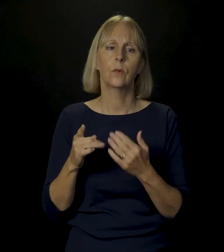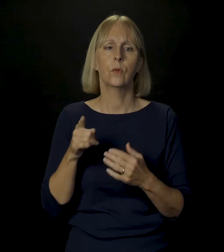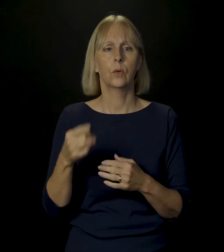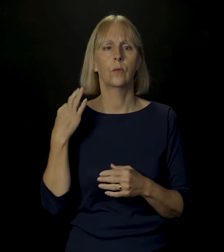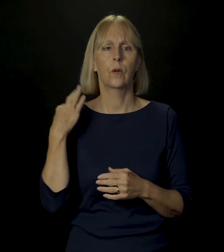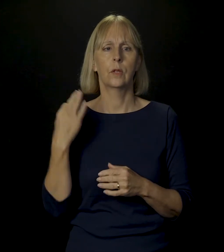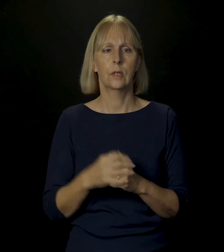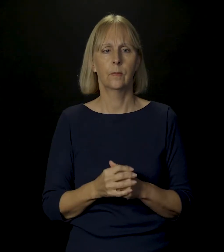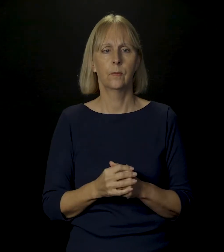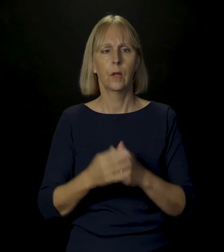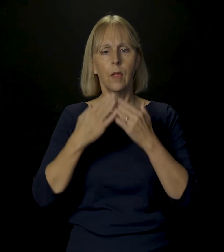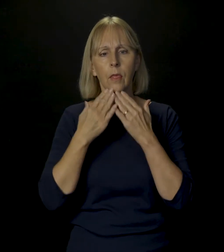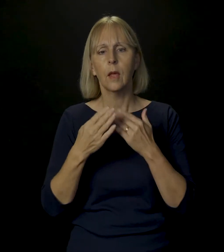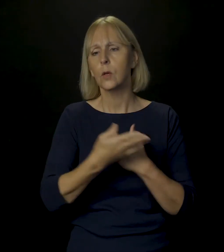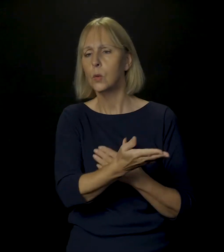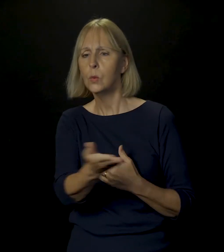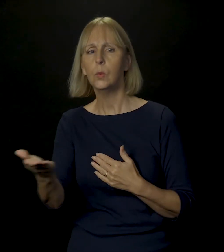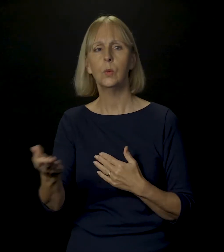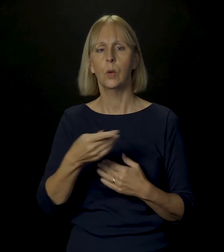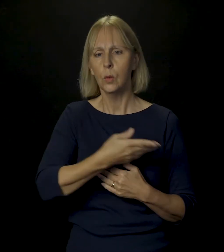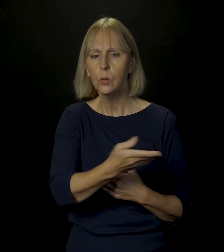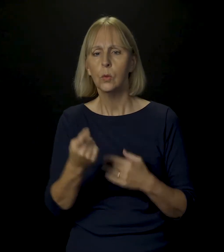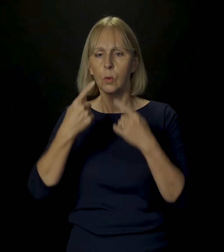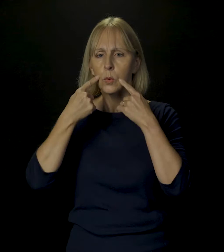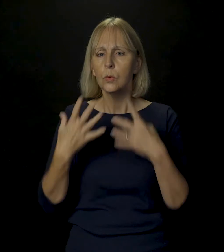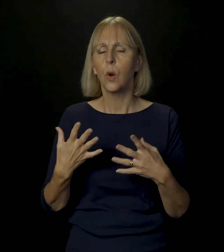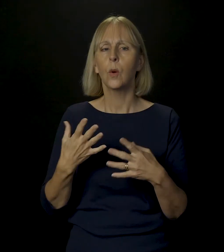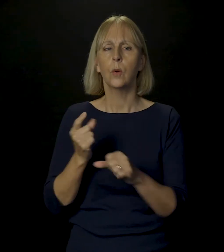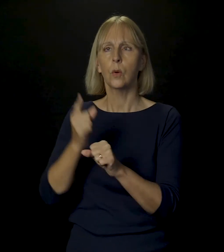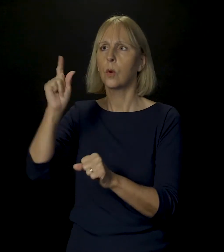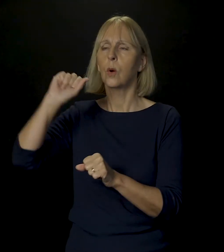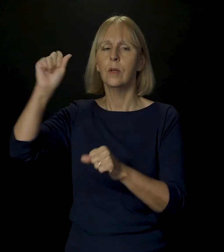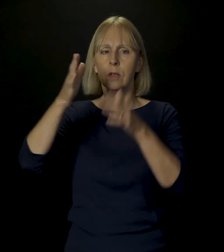Thank you For being The church And for Honouring God In what You Do